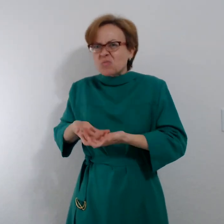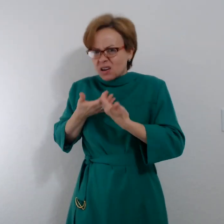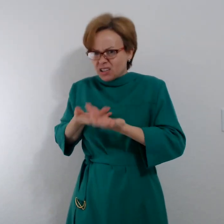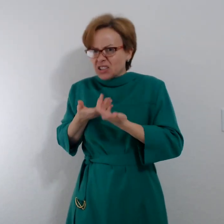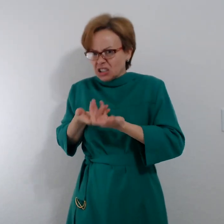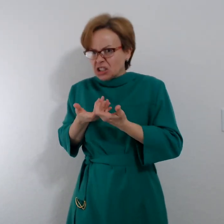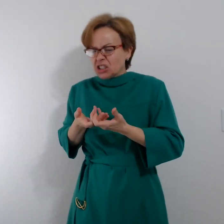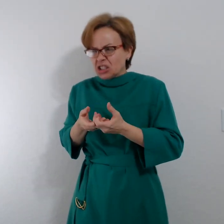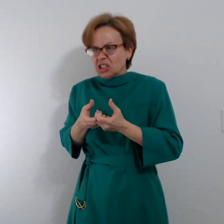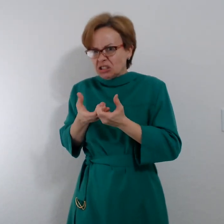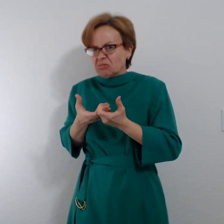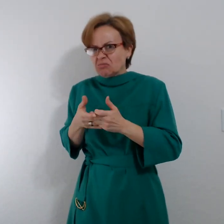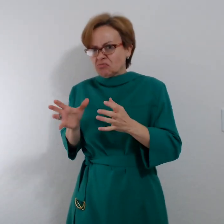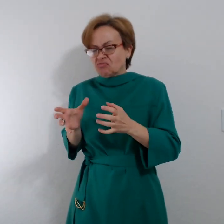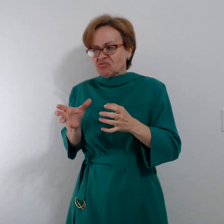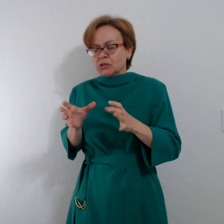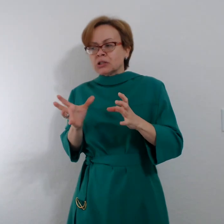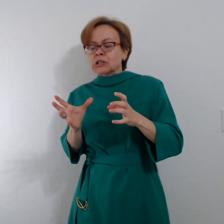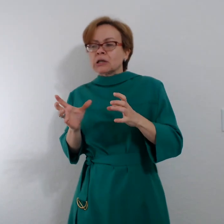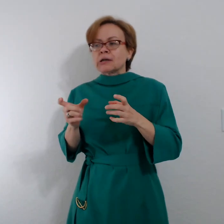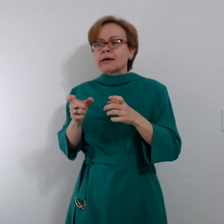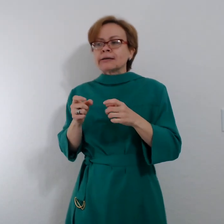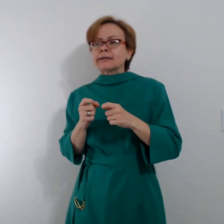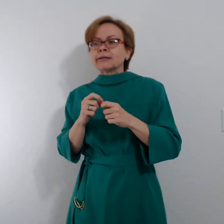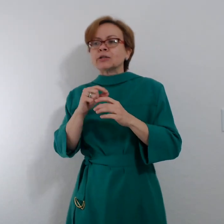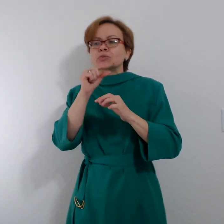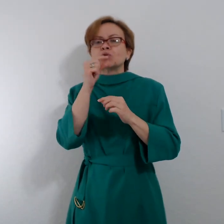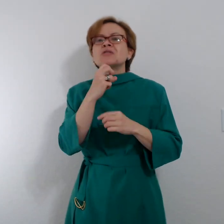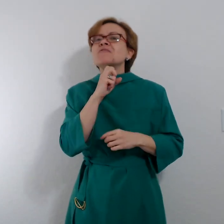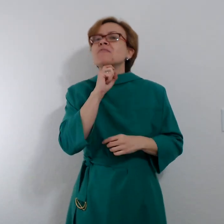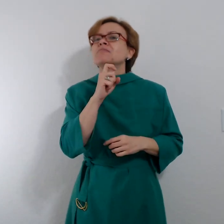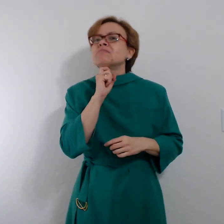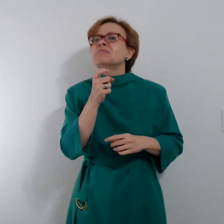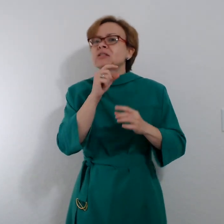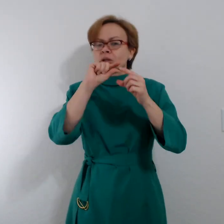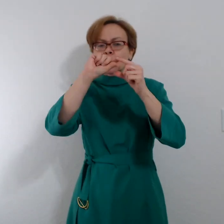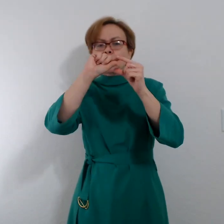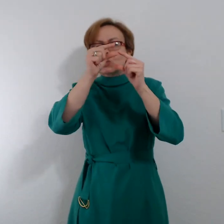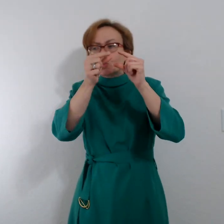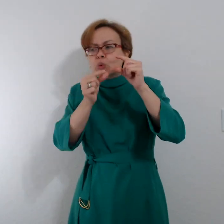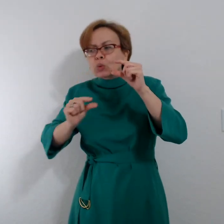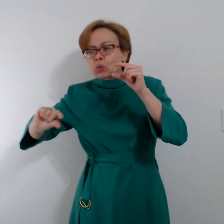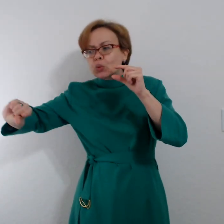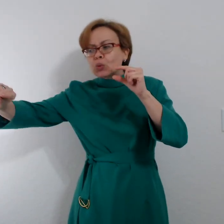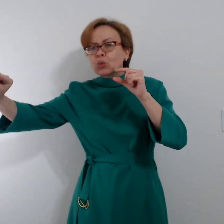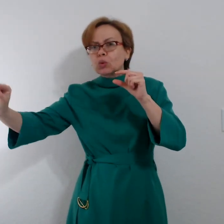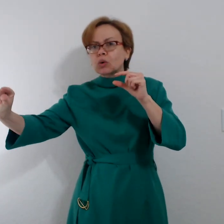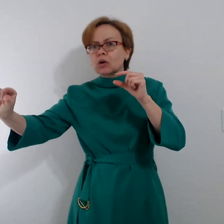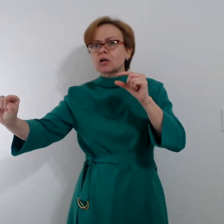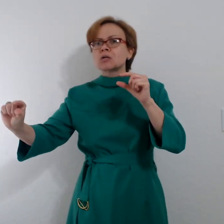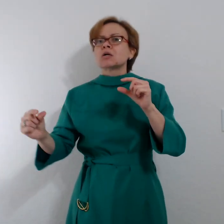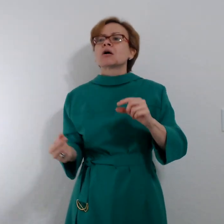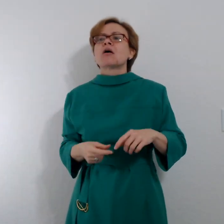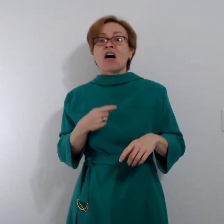tube from Home Depot with balloons duct taped to it that he thought we could